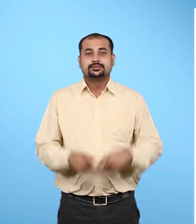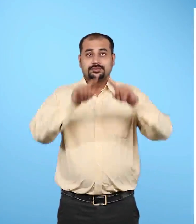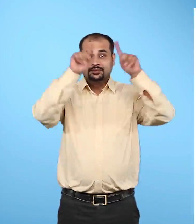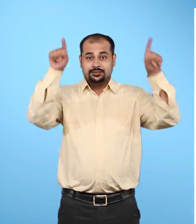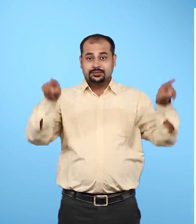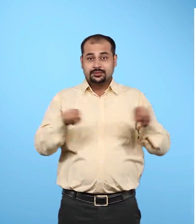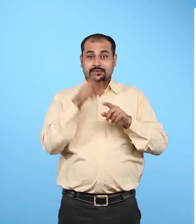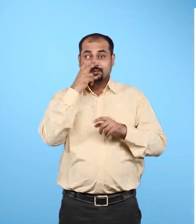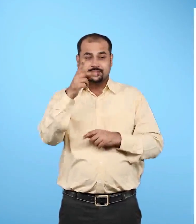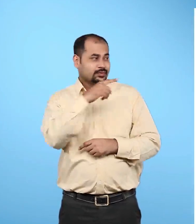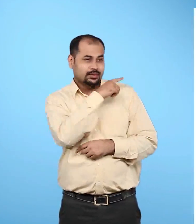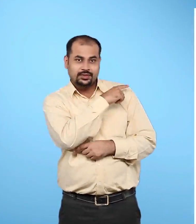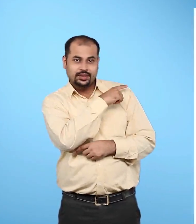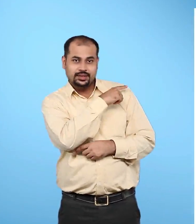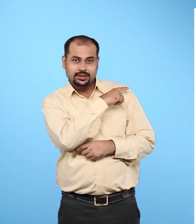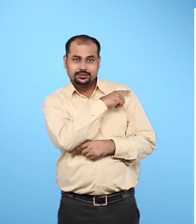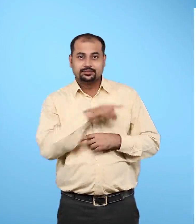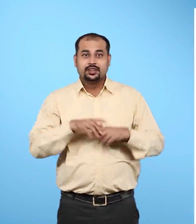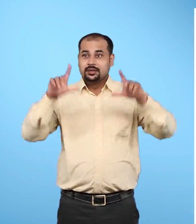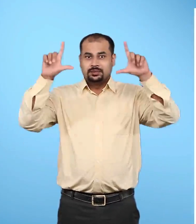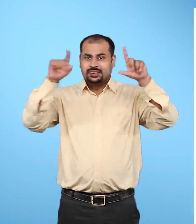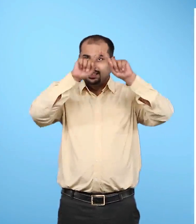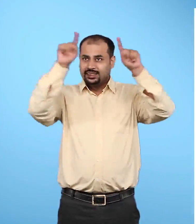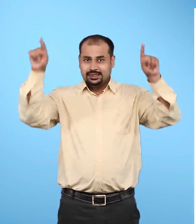On the page we have a picture with many dots.